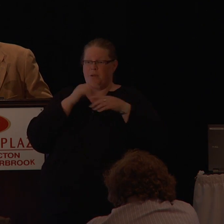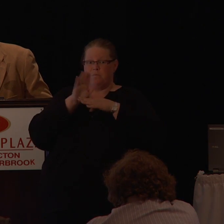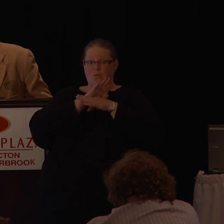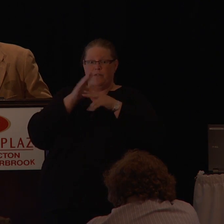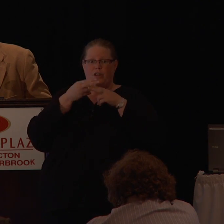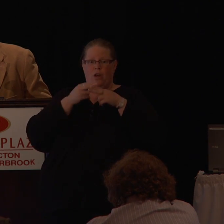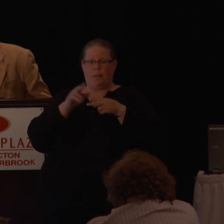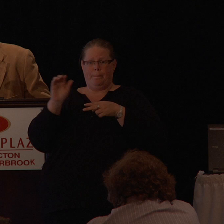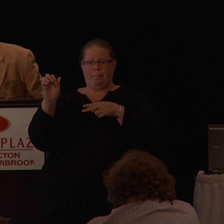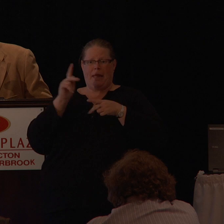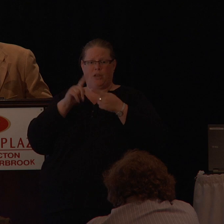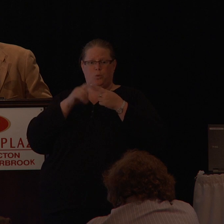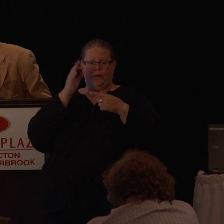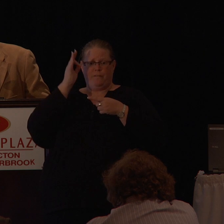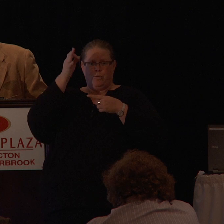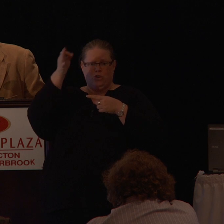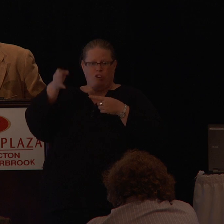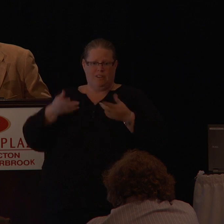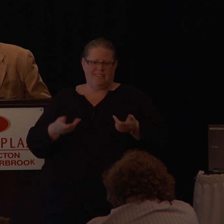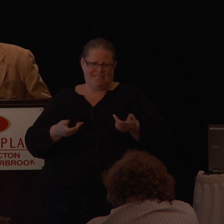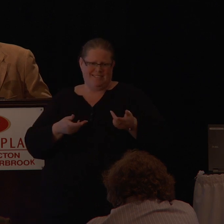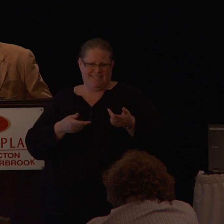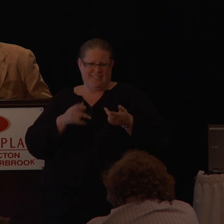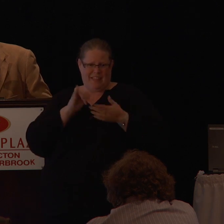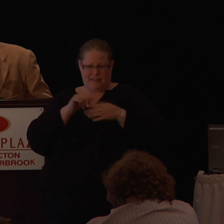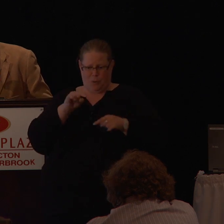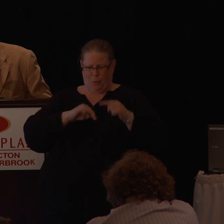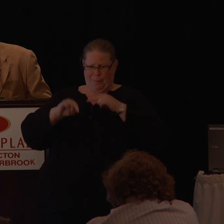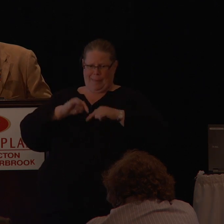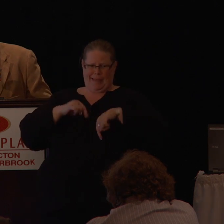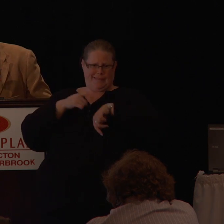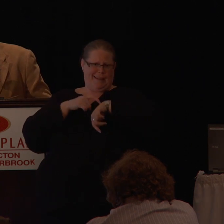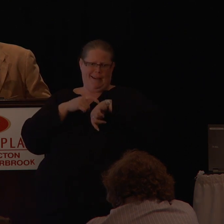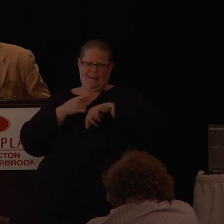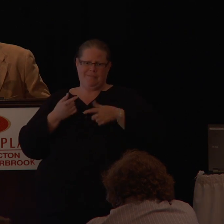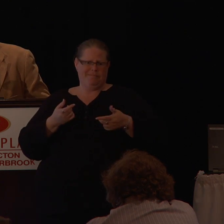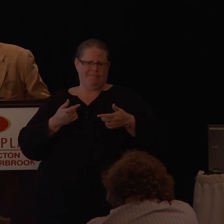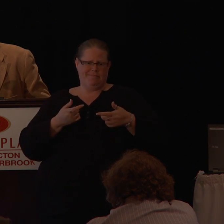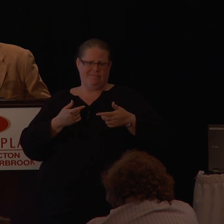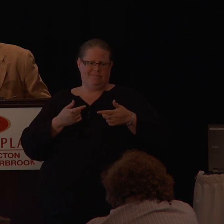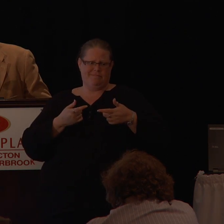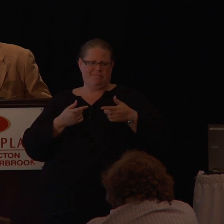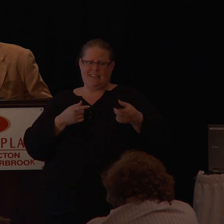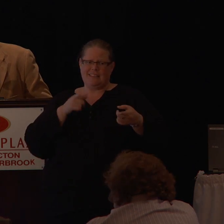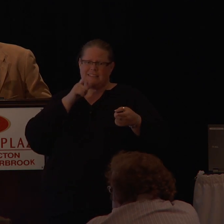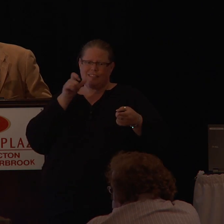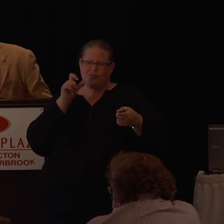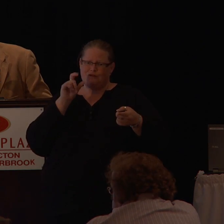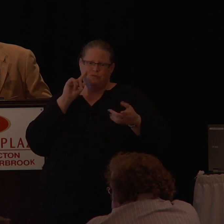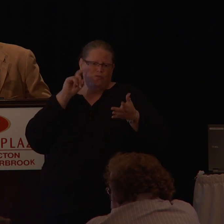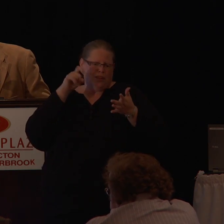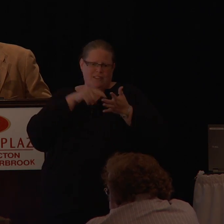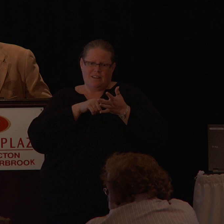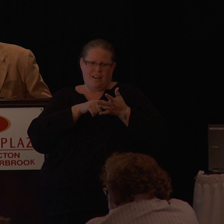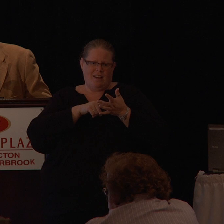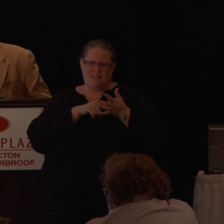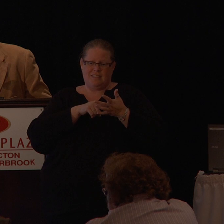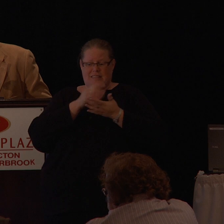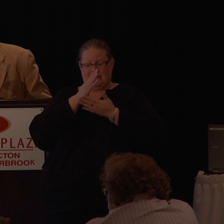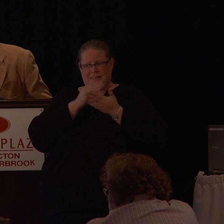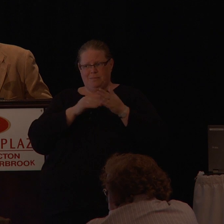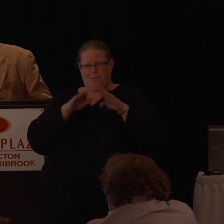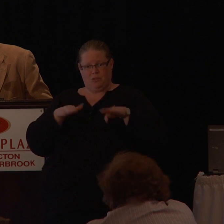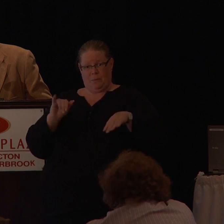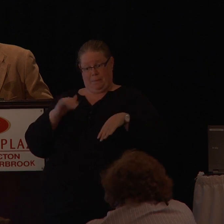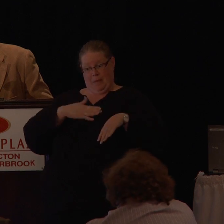called Back to the Future. That's what that is, because that doesn't recognize the challenges of people and students like